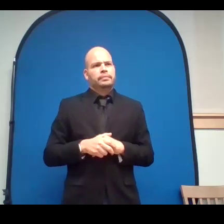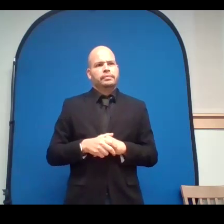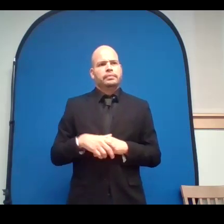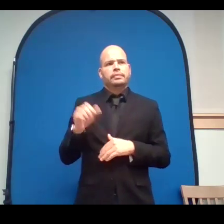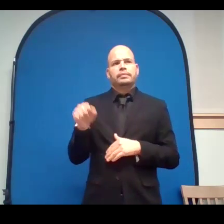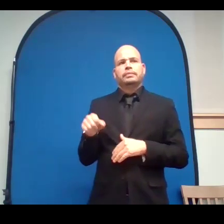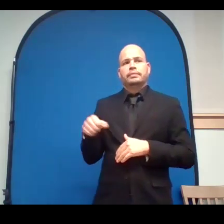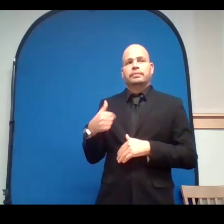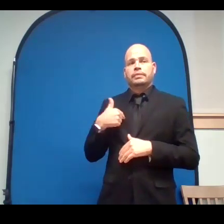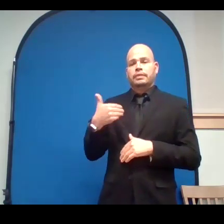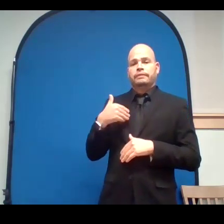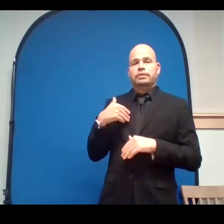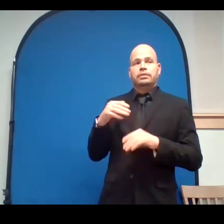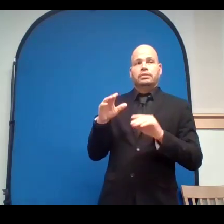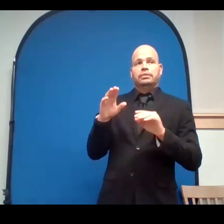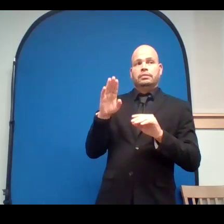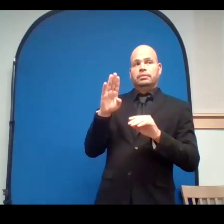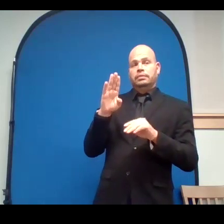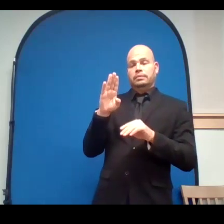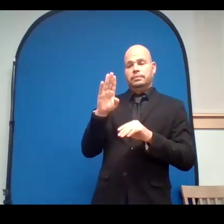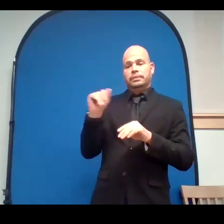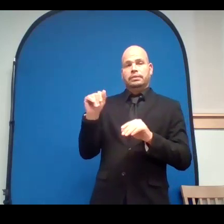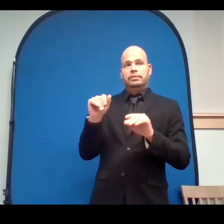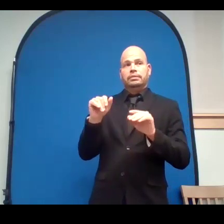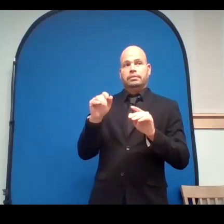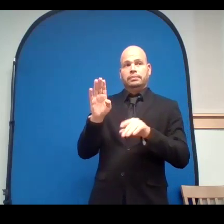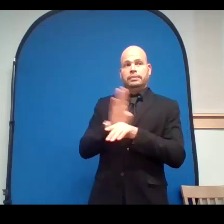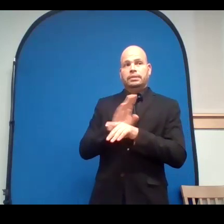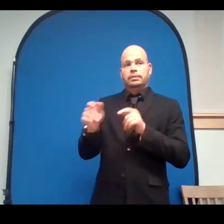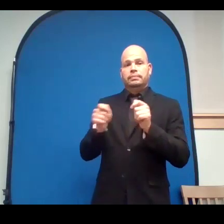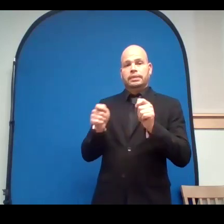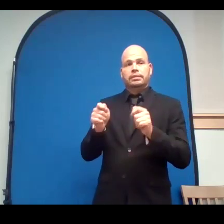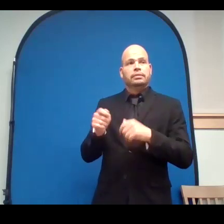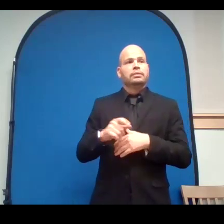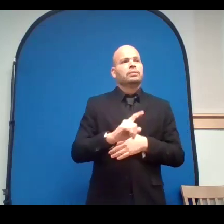a bachelor's degree in business management. Where? Mises College. And,